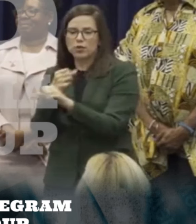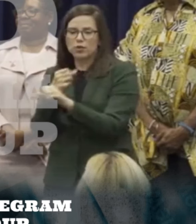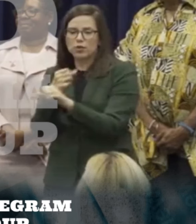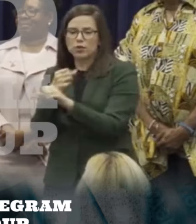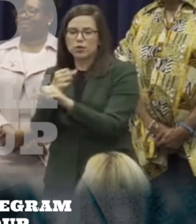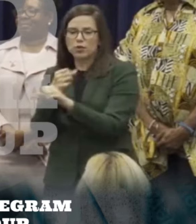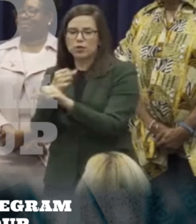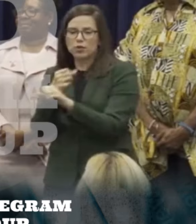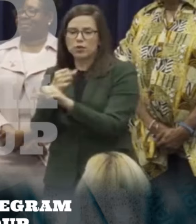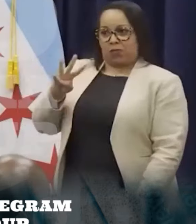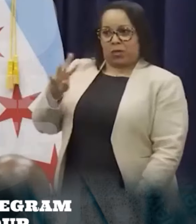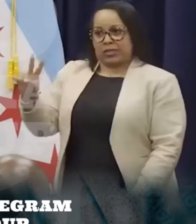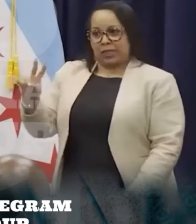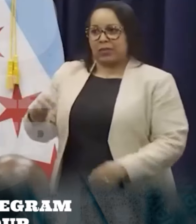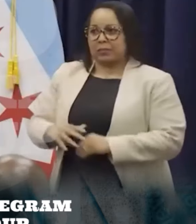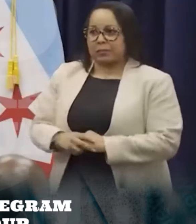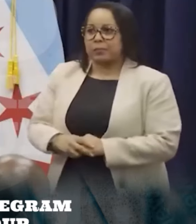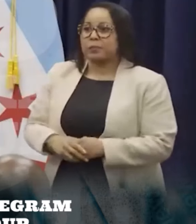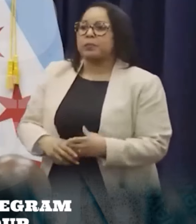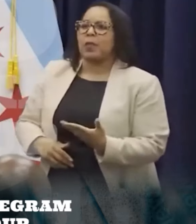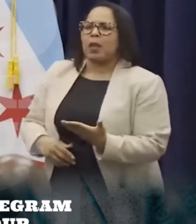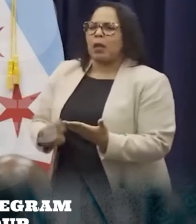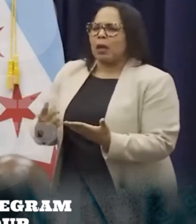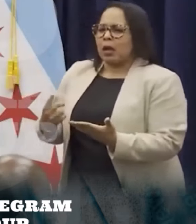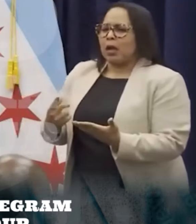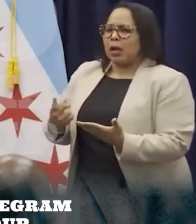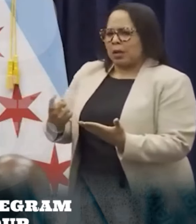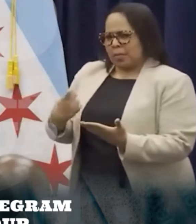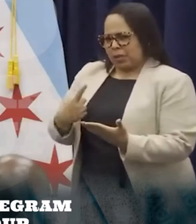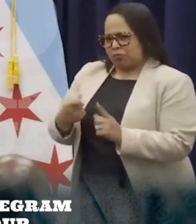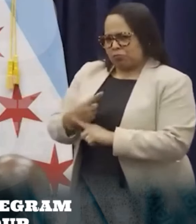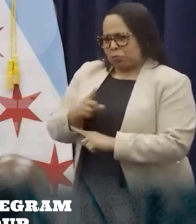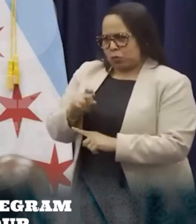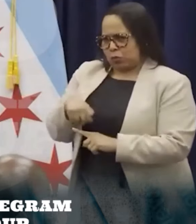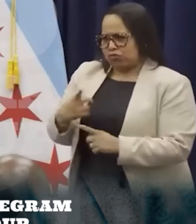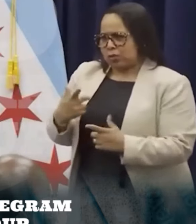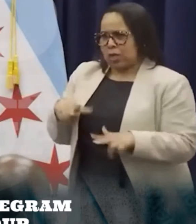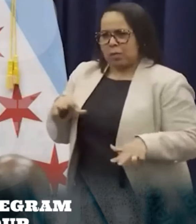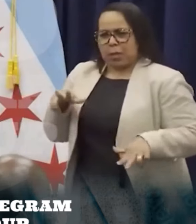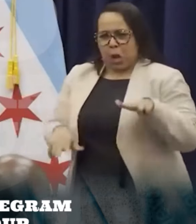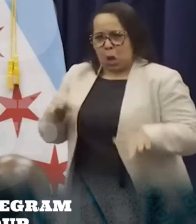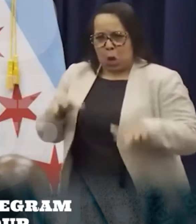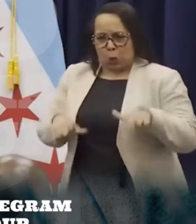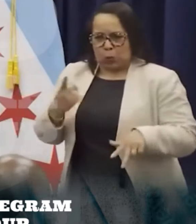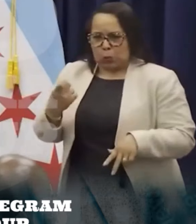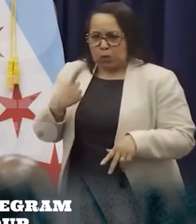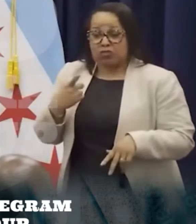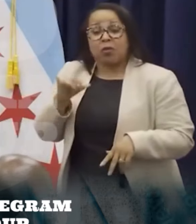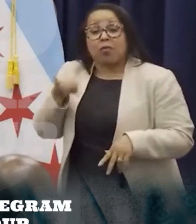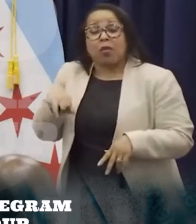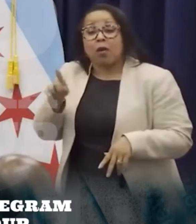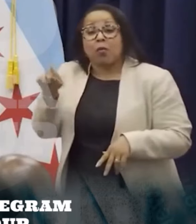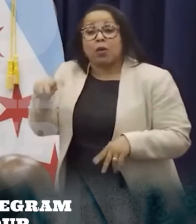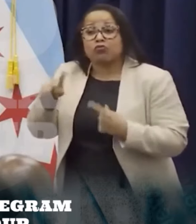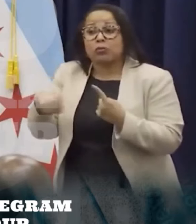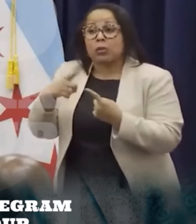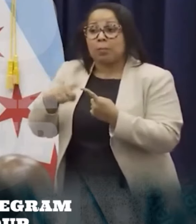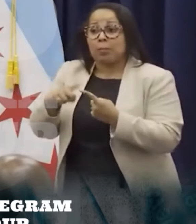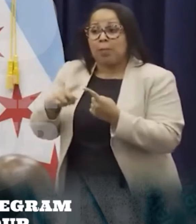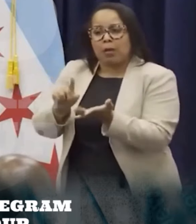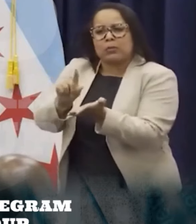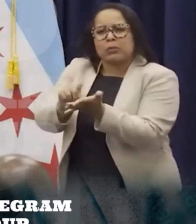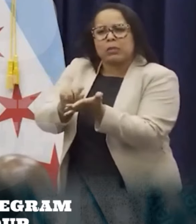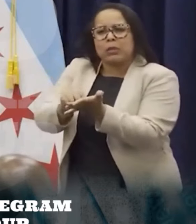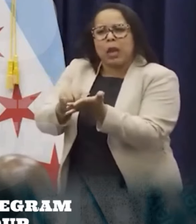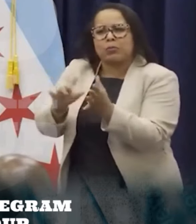believe me? Here's the clip. Let me ask you another question that will be the awkward elephant in the room. And that is about the Sun-Times